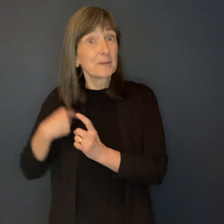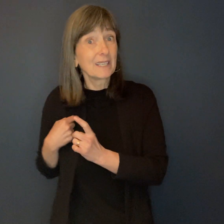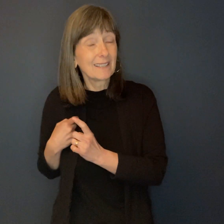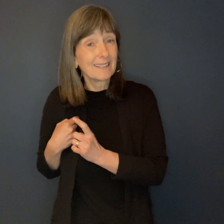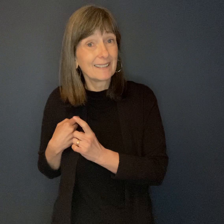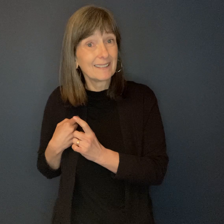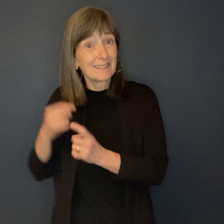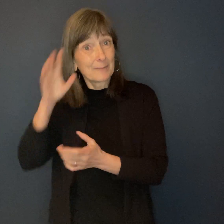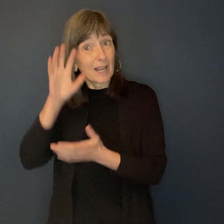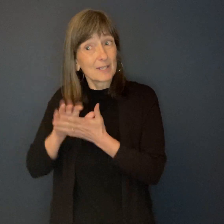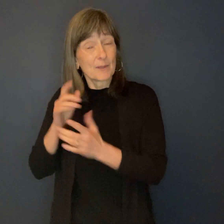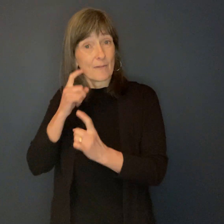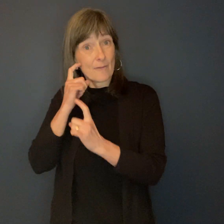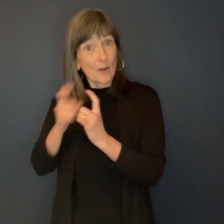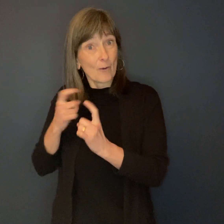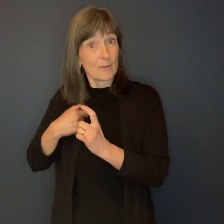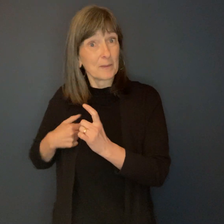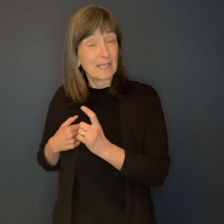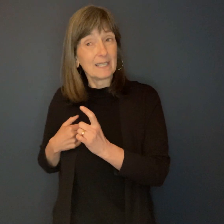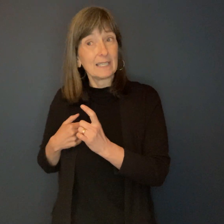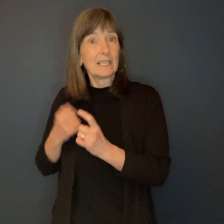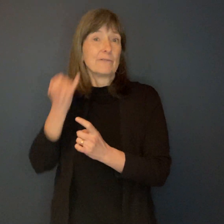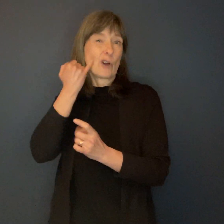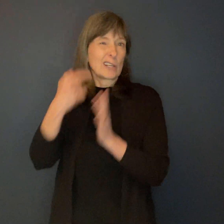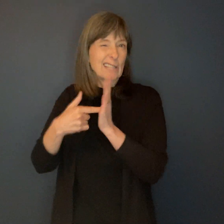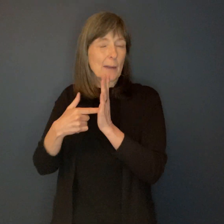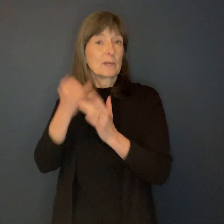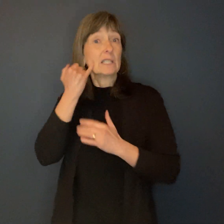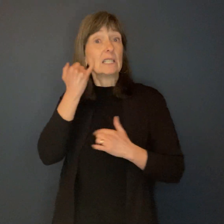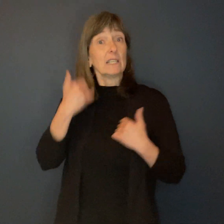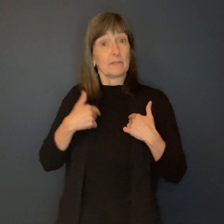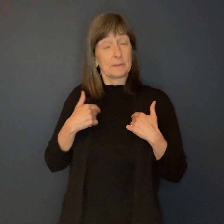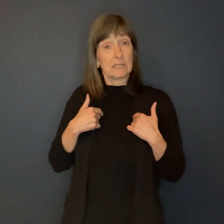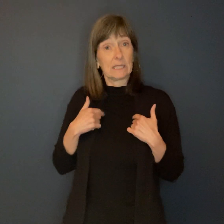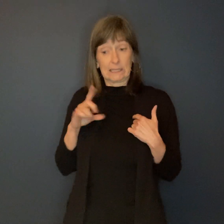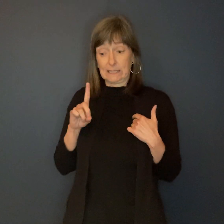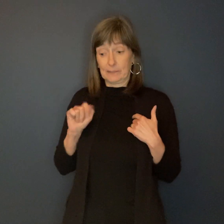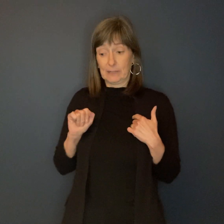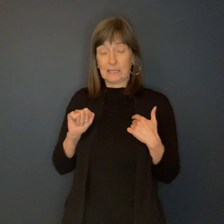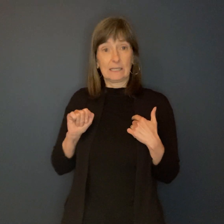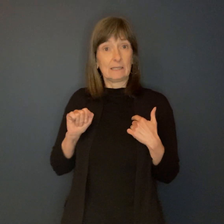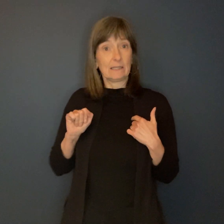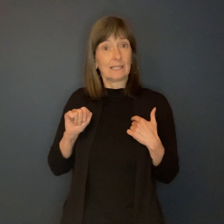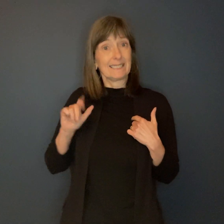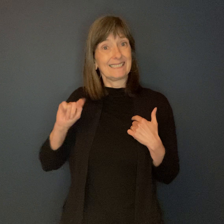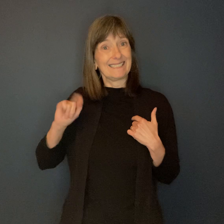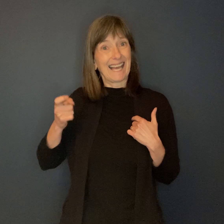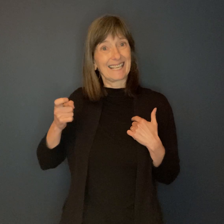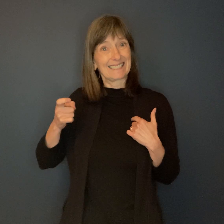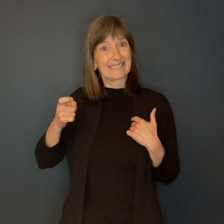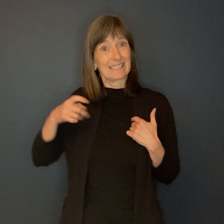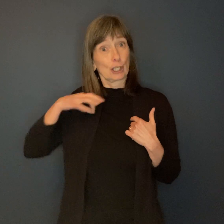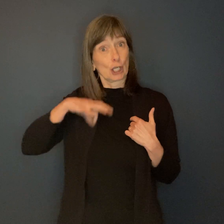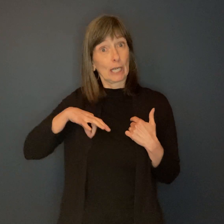I'm wanting to appeal the fact that I've been cut off from the disability tax credit. But really, what